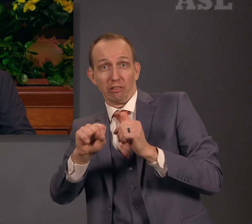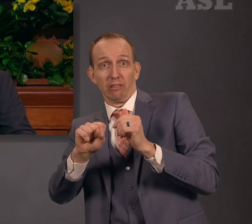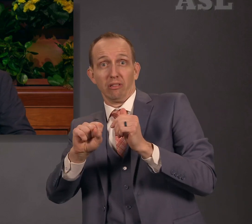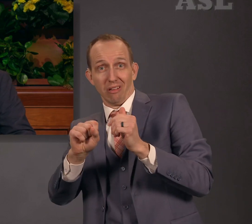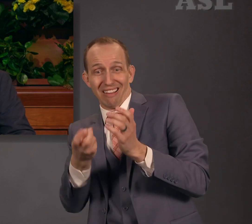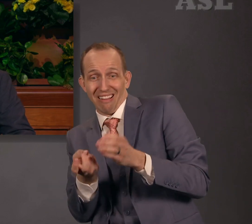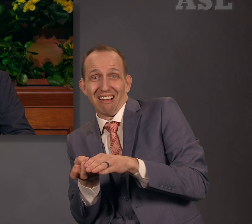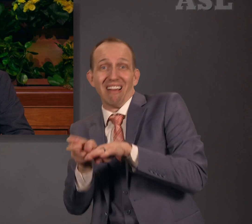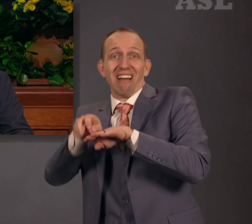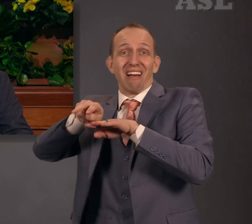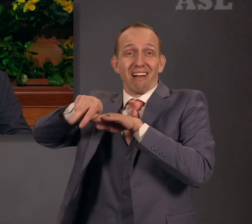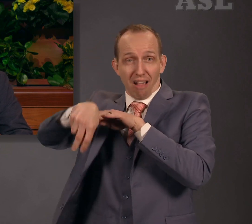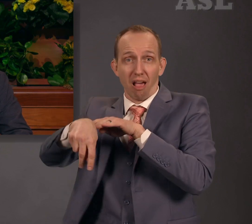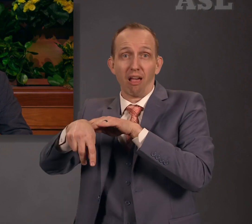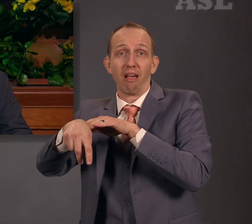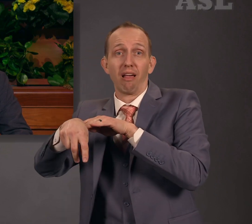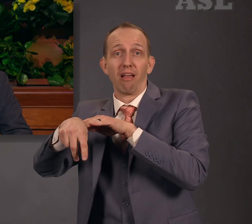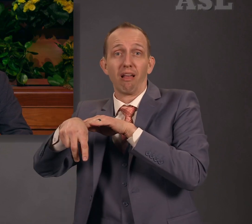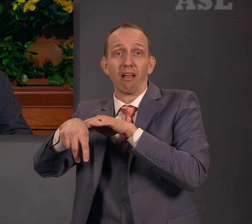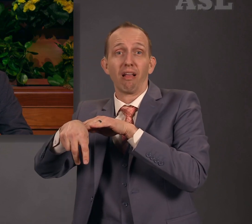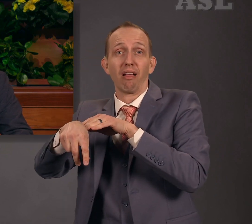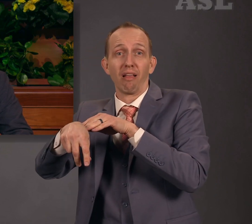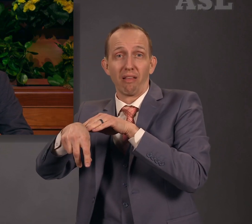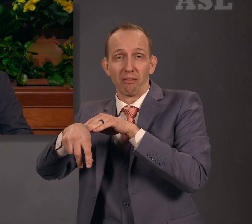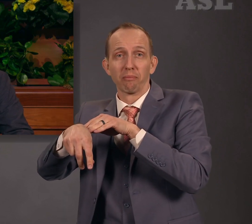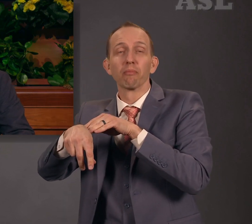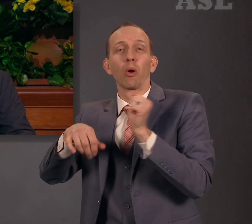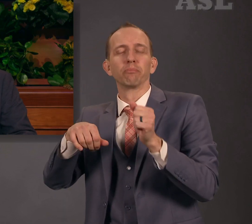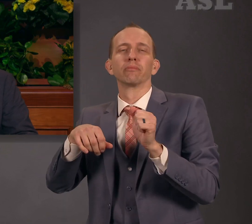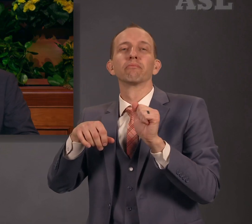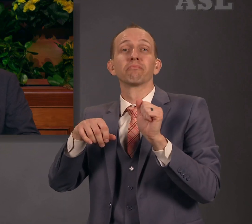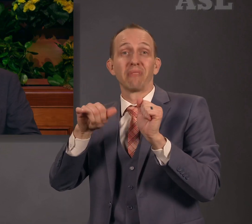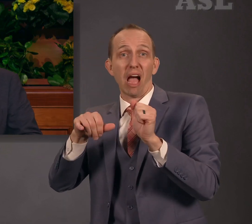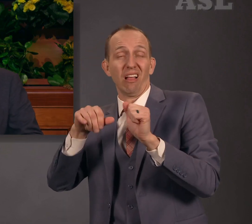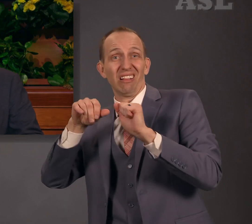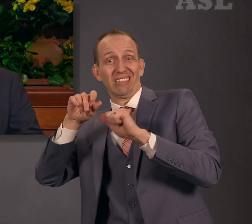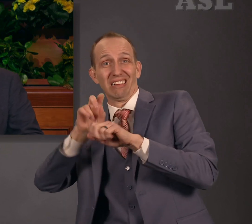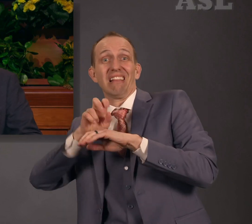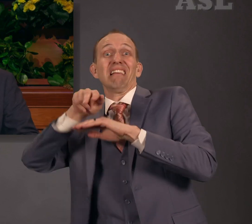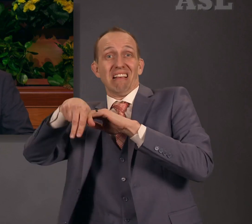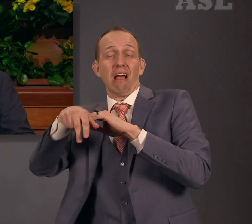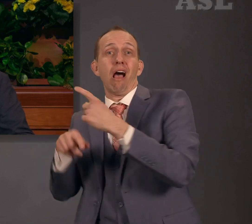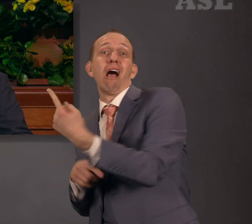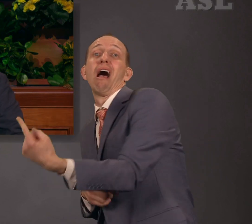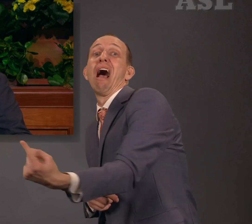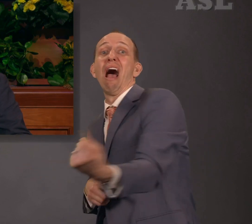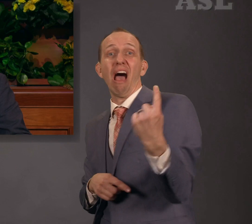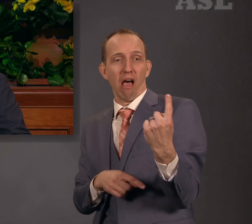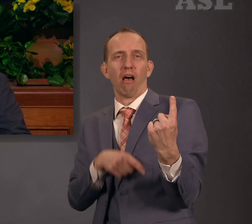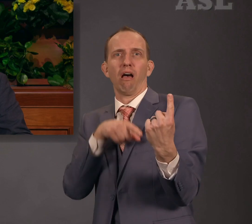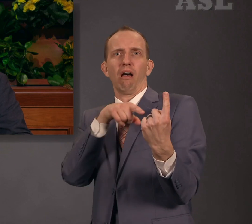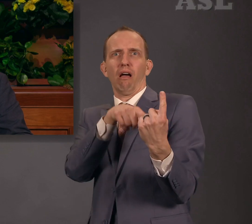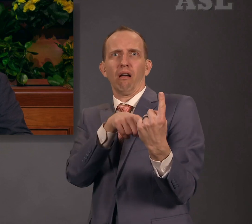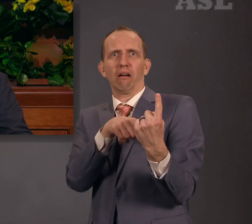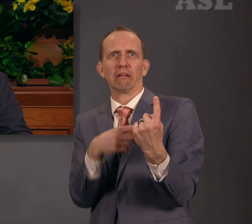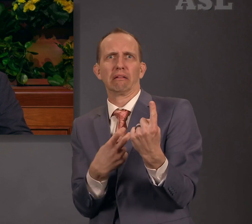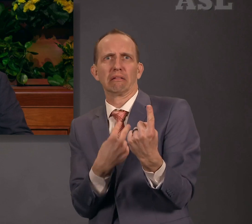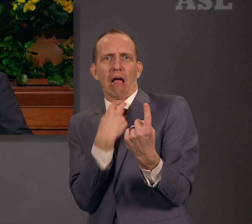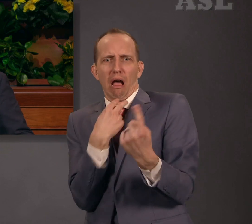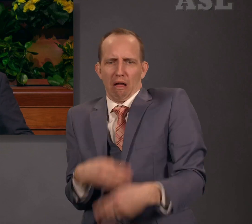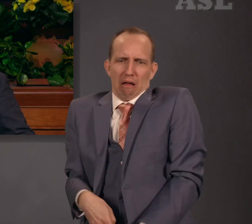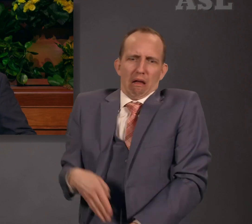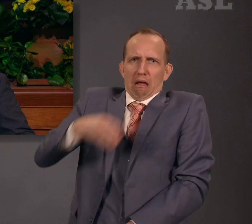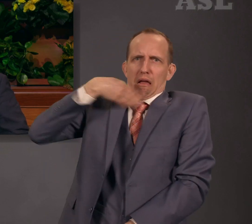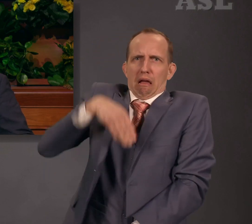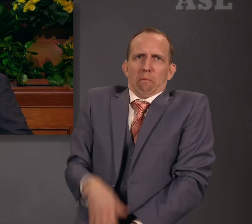removed? Thirdly, when Lazarus did come forth, he was bound hand and foot with grave clothes, and his face was